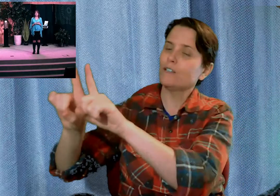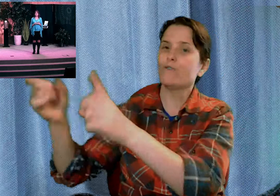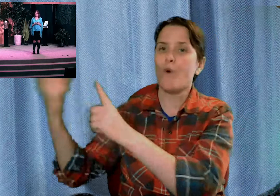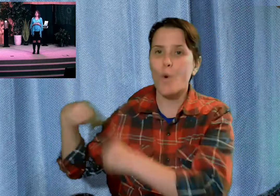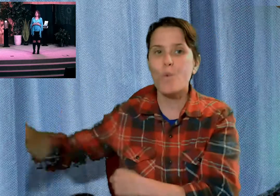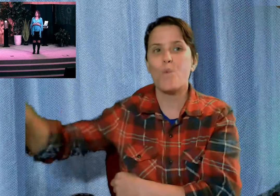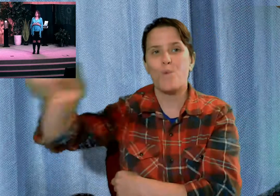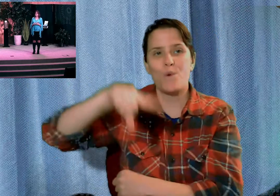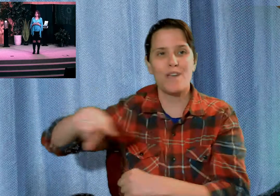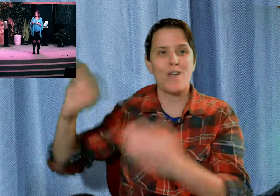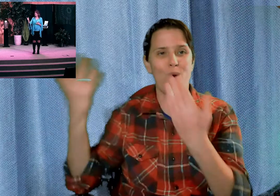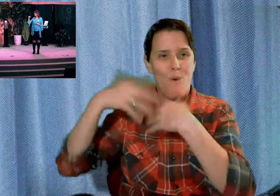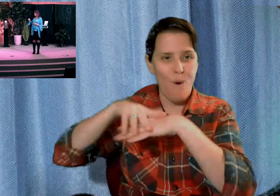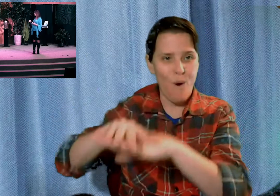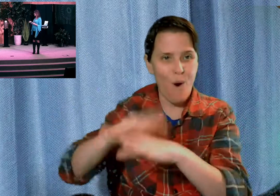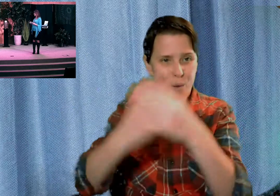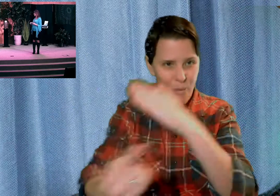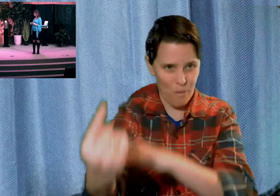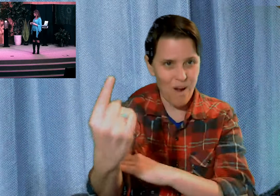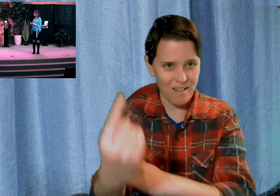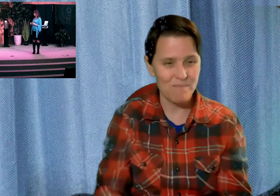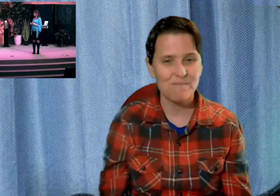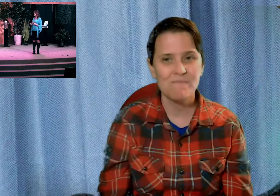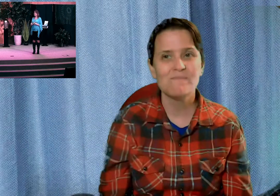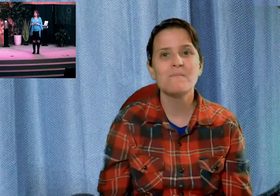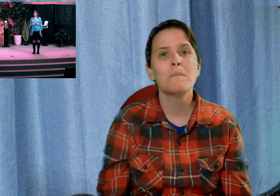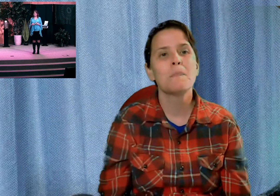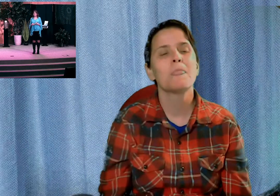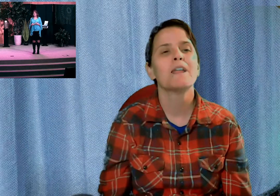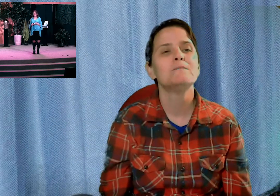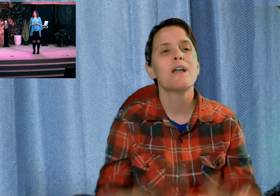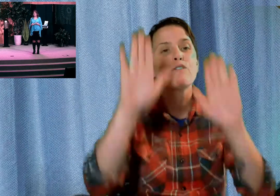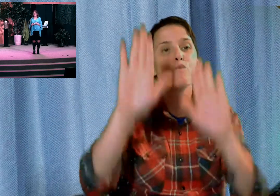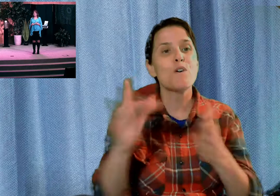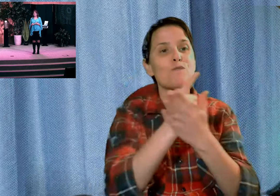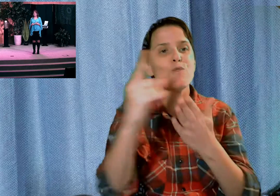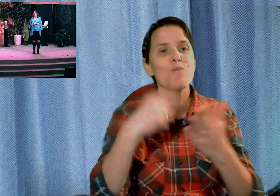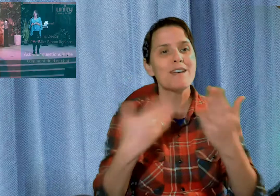wonderful, blessed week of ease, and stick around for Going Deeper. Yes, we'll be right back.